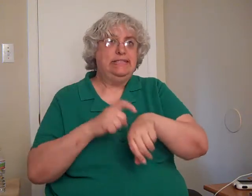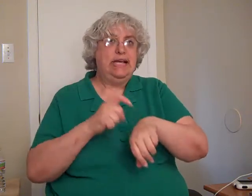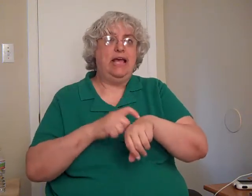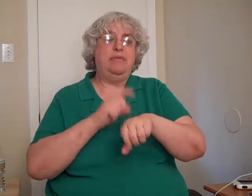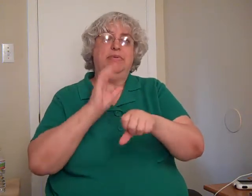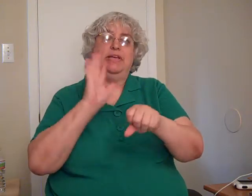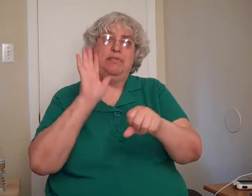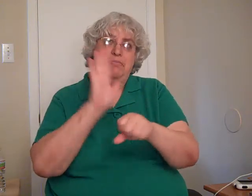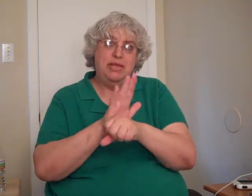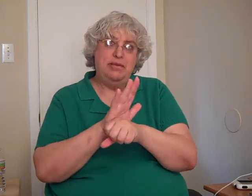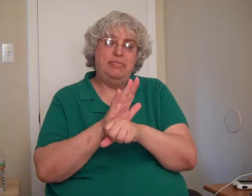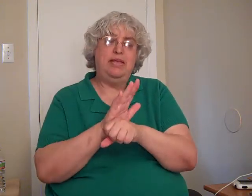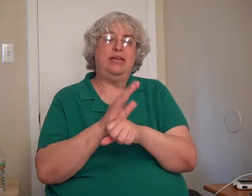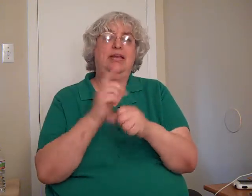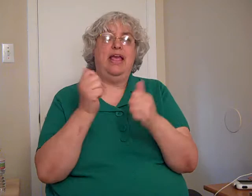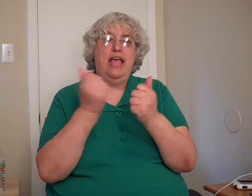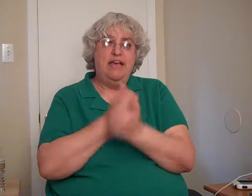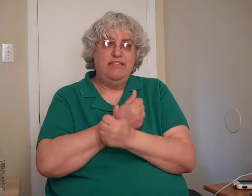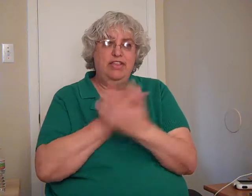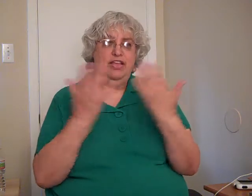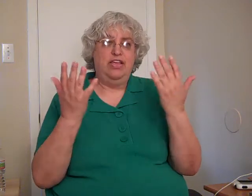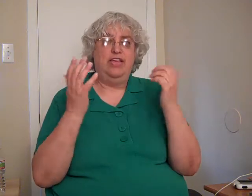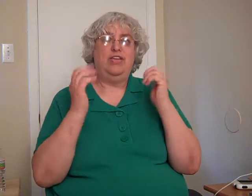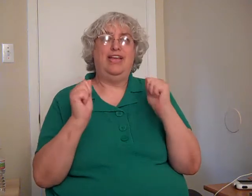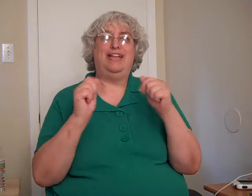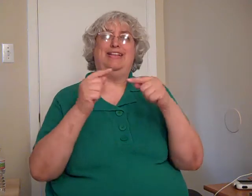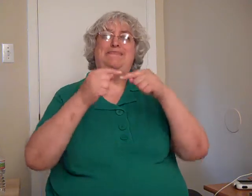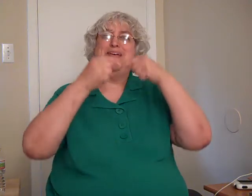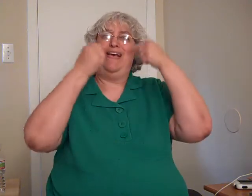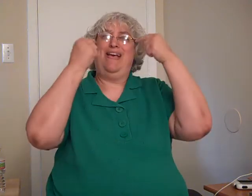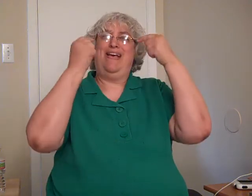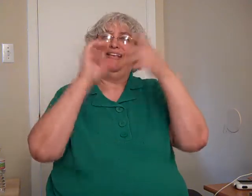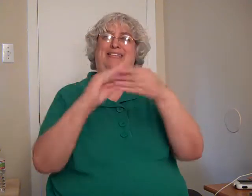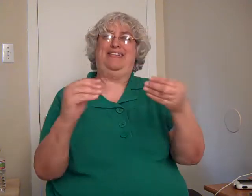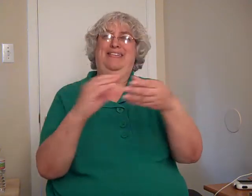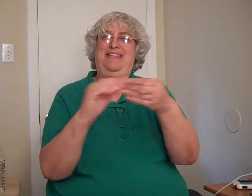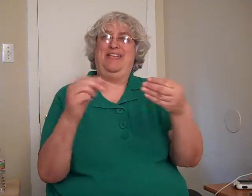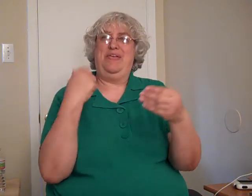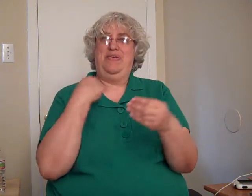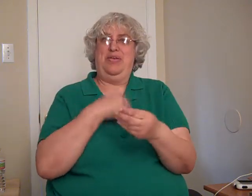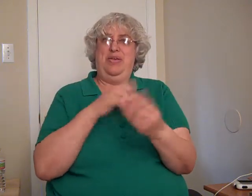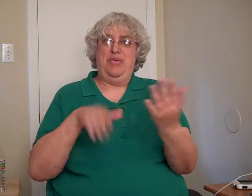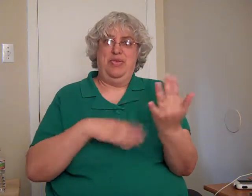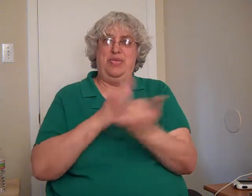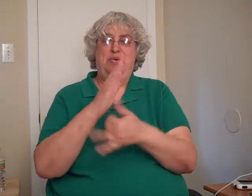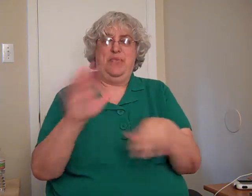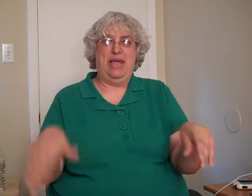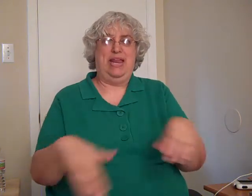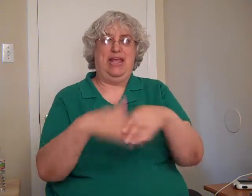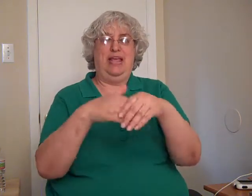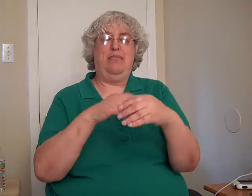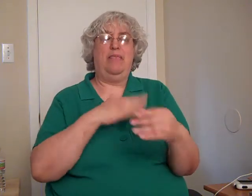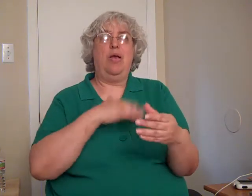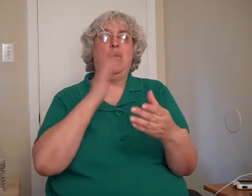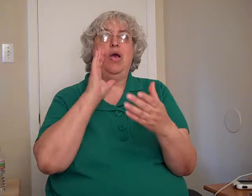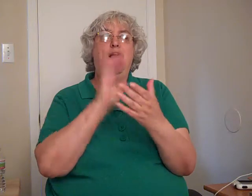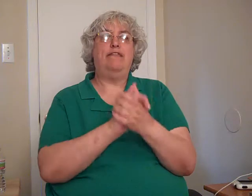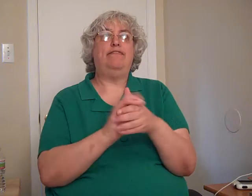goes into it, ladies, you know, you can smile with me as I go through this. I remember when we were going through our wedding, and my wife, the first thing she did, she started with